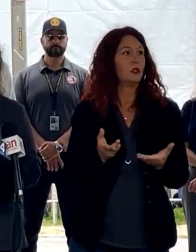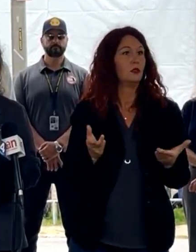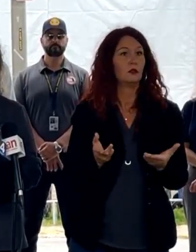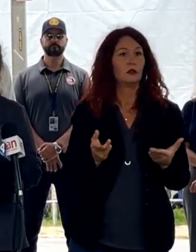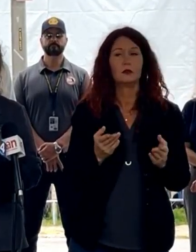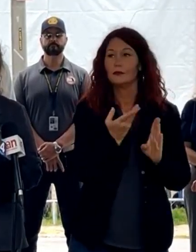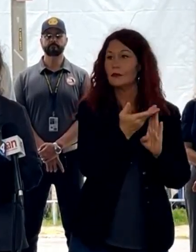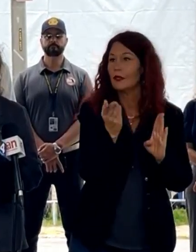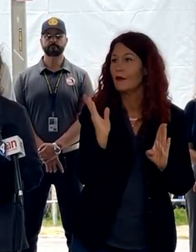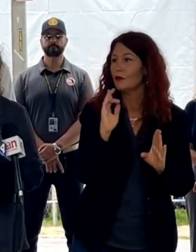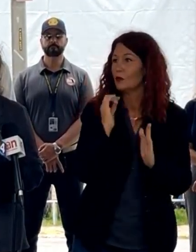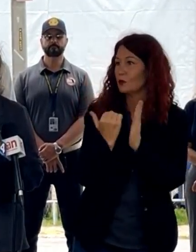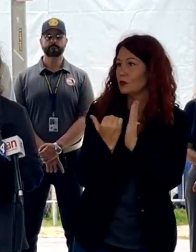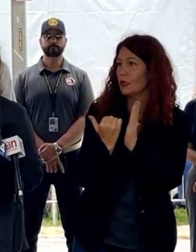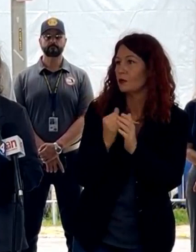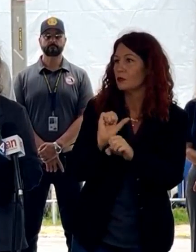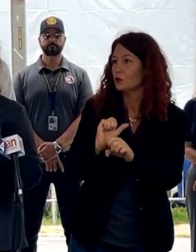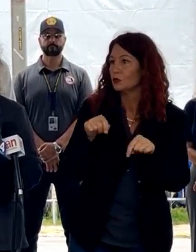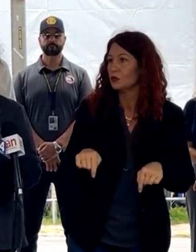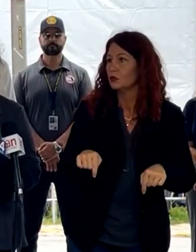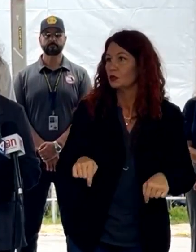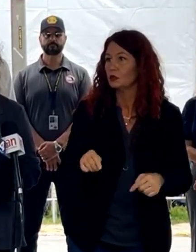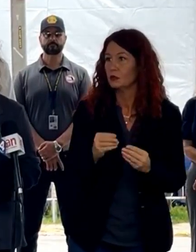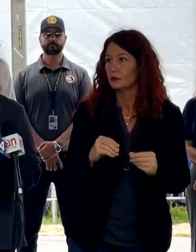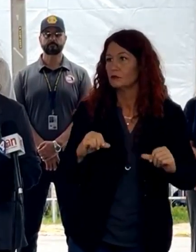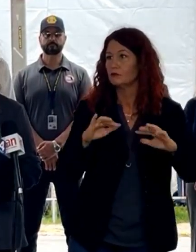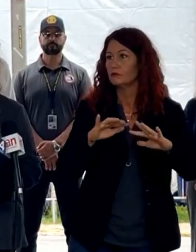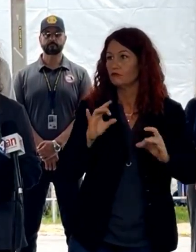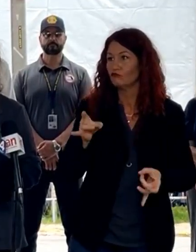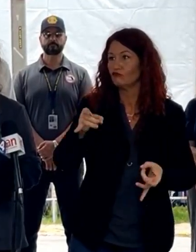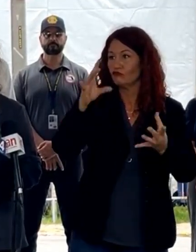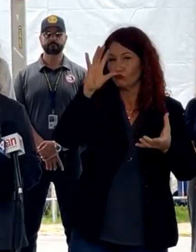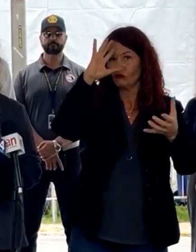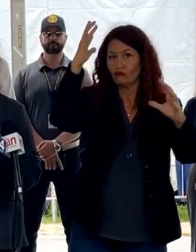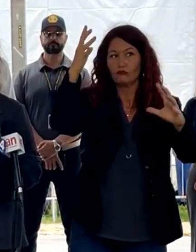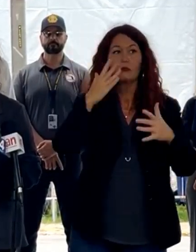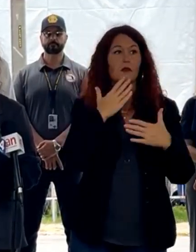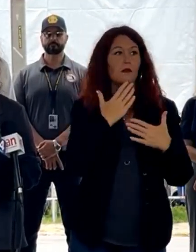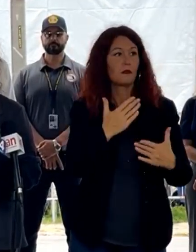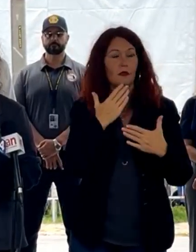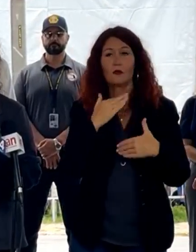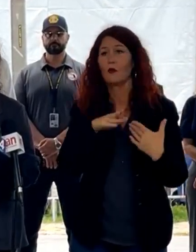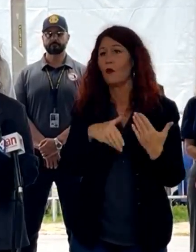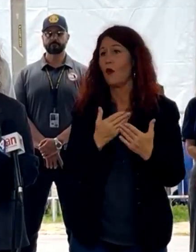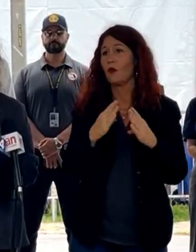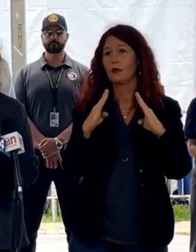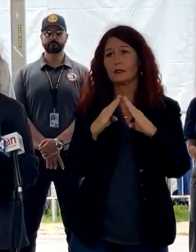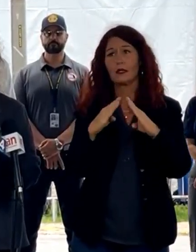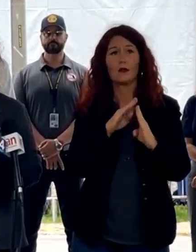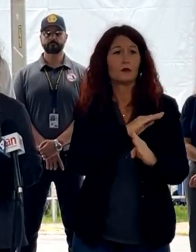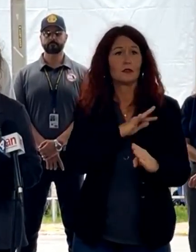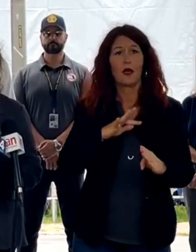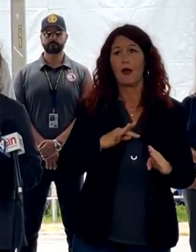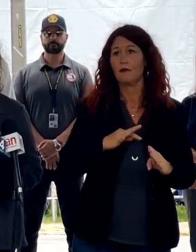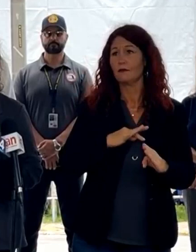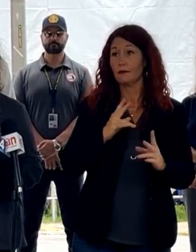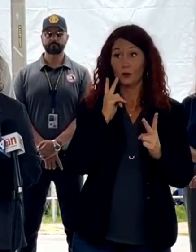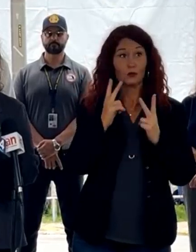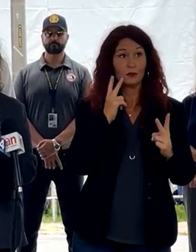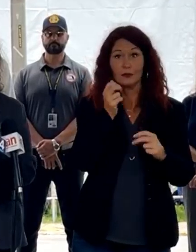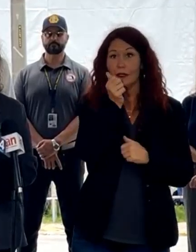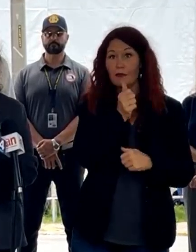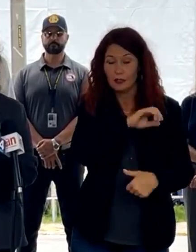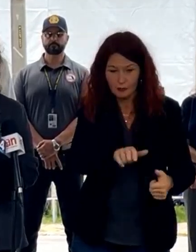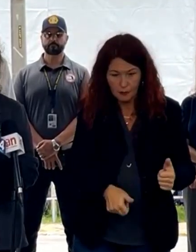everyone who is helping in this collaborative effort, and especially my town staff who have worked tirelessly behind the scenes, the